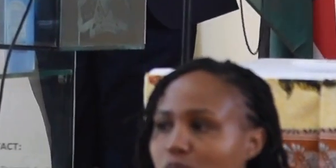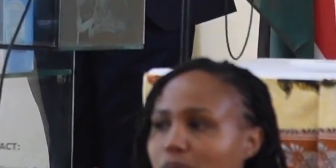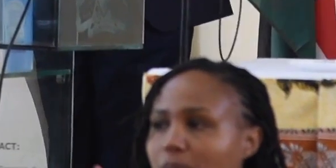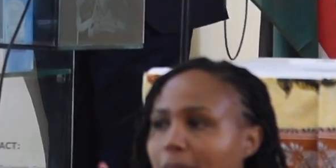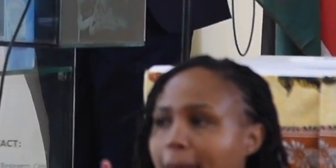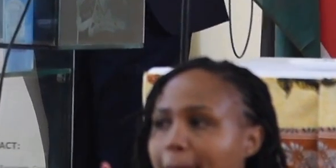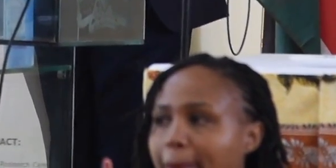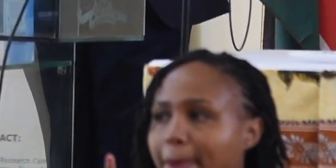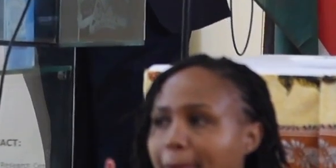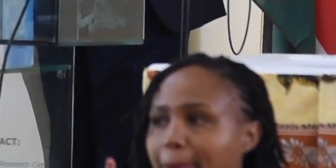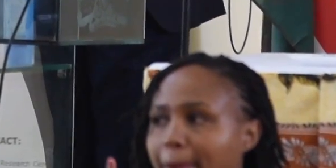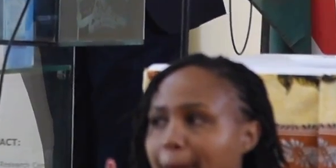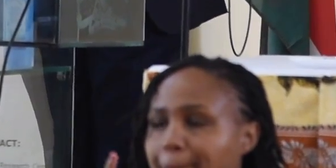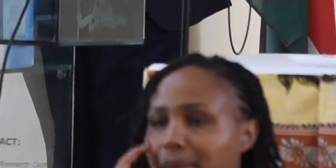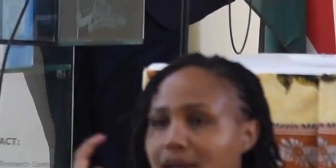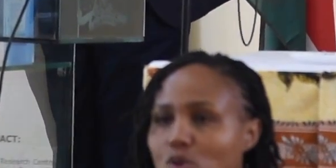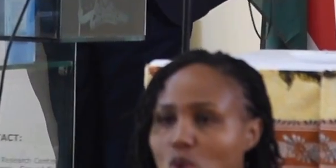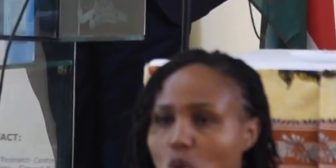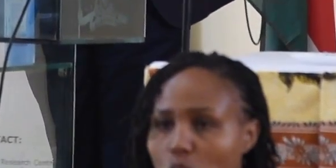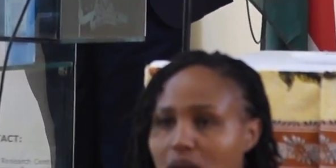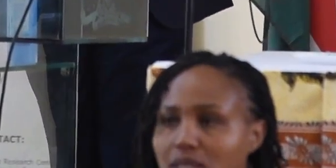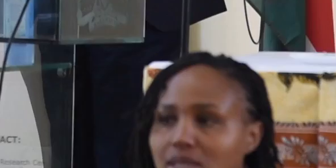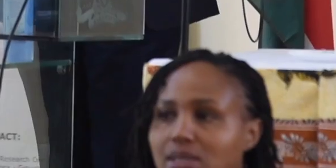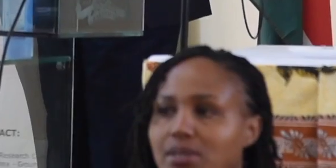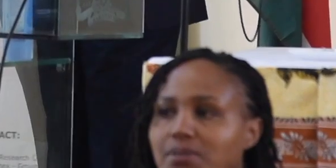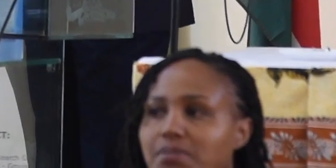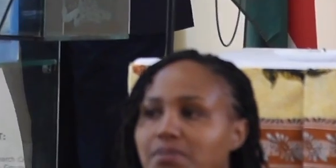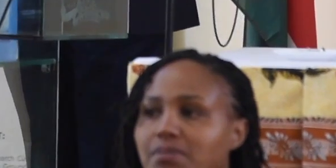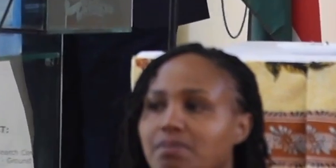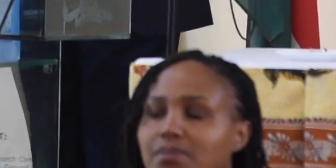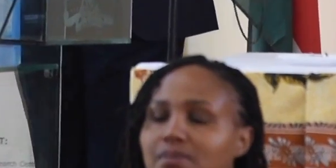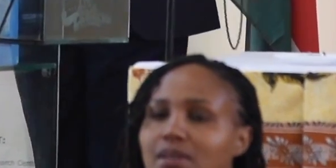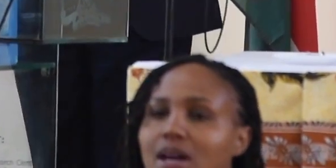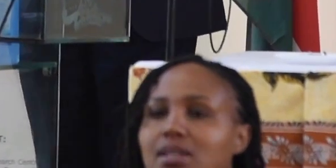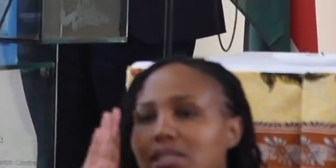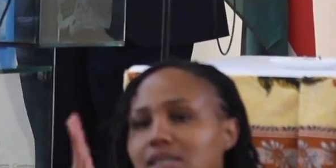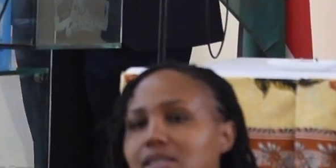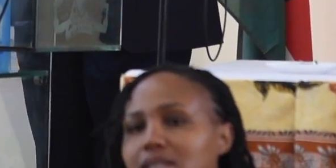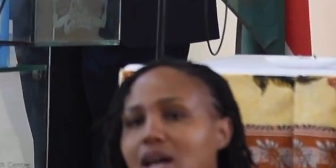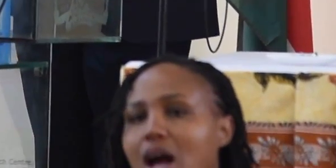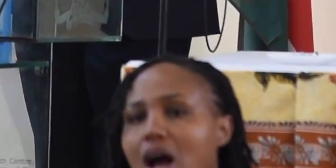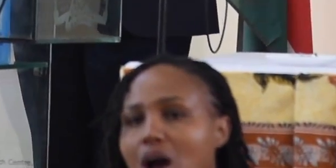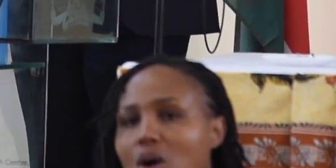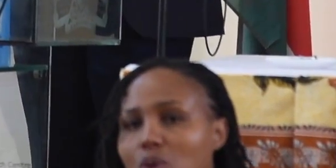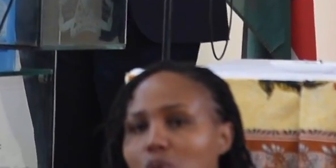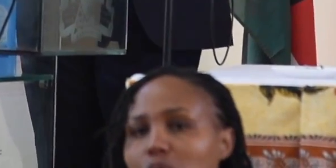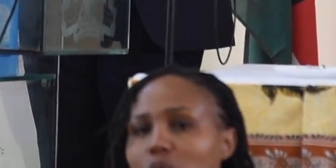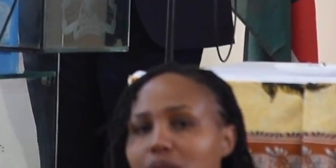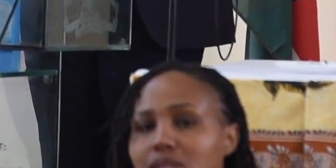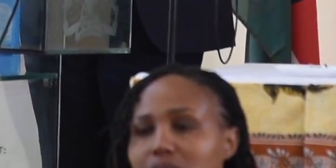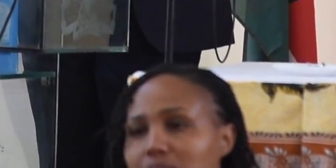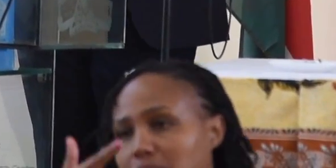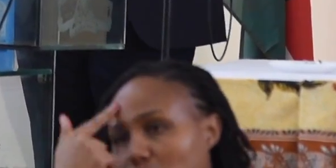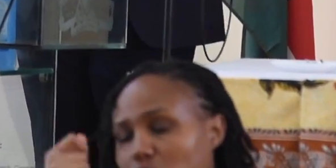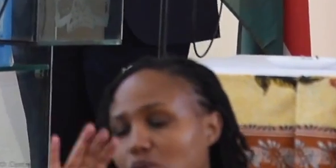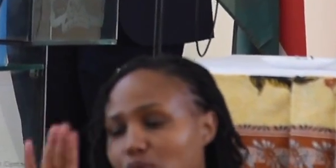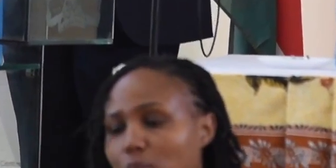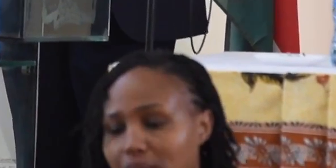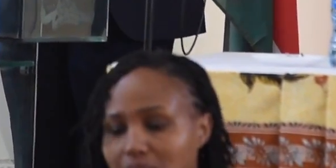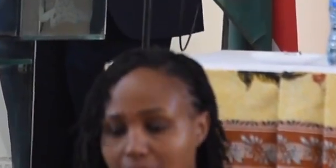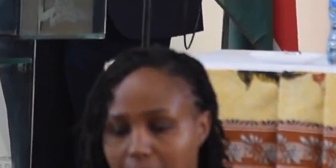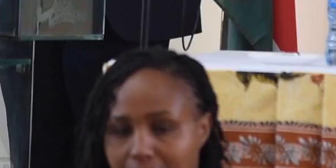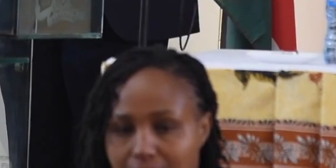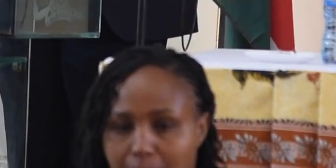2002 recognized as a psyche of how we frame things. Because since